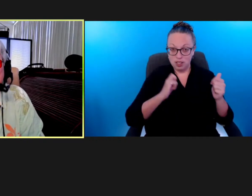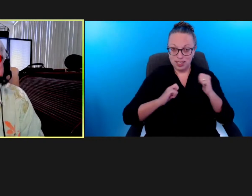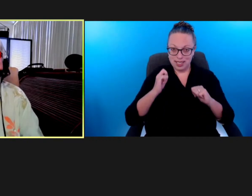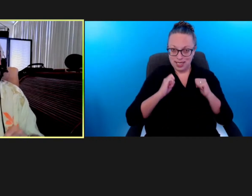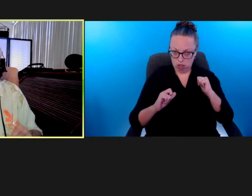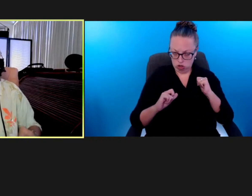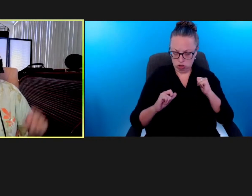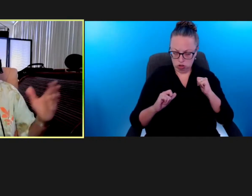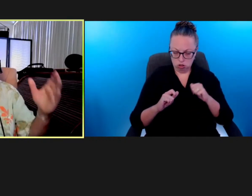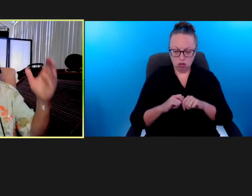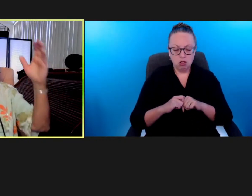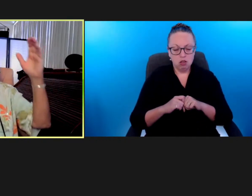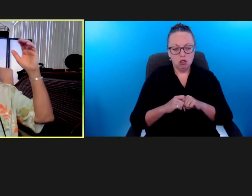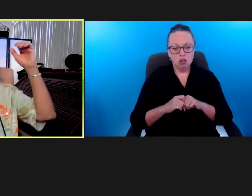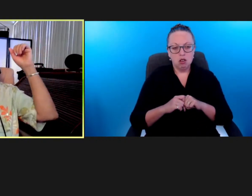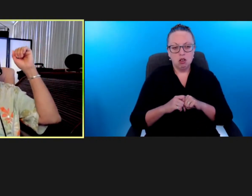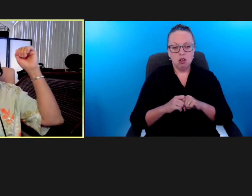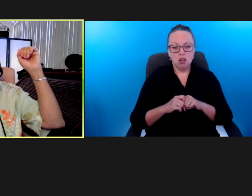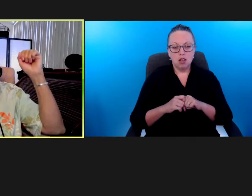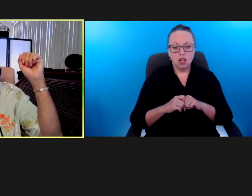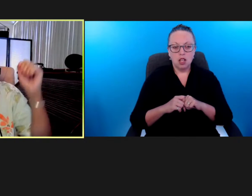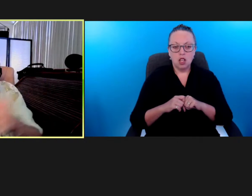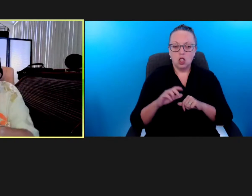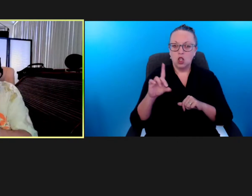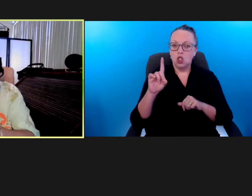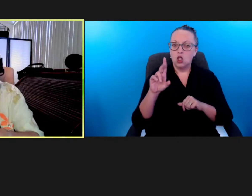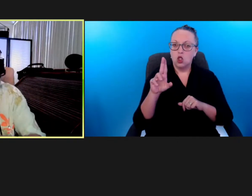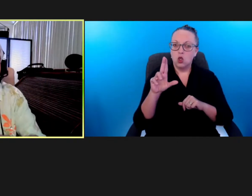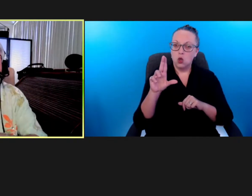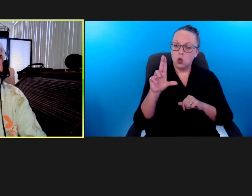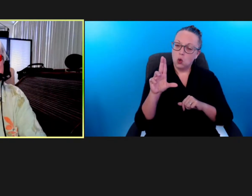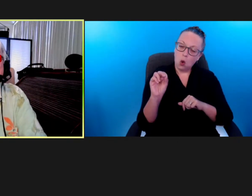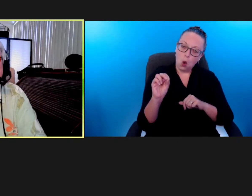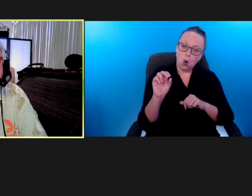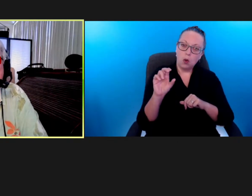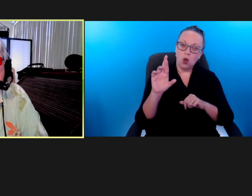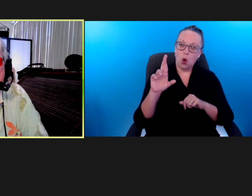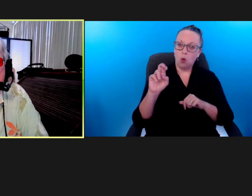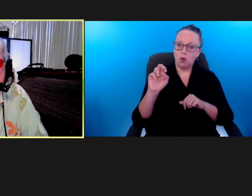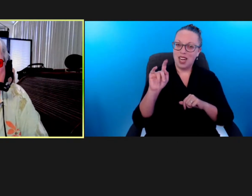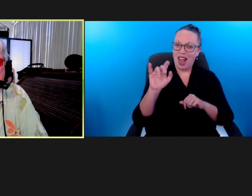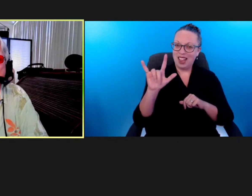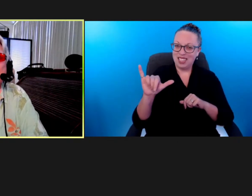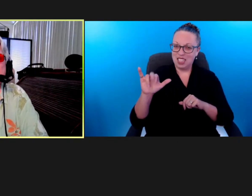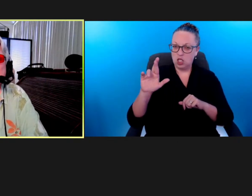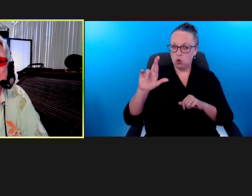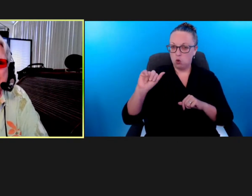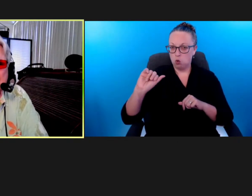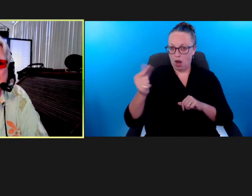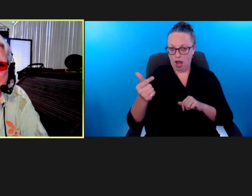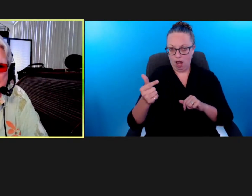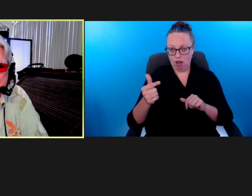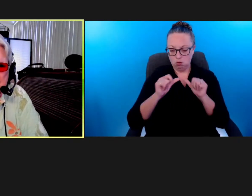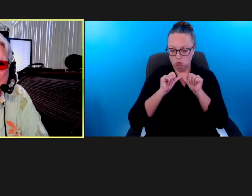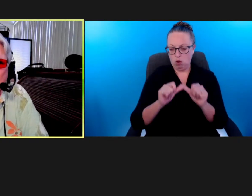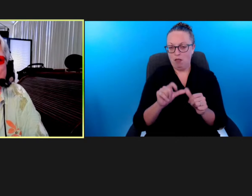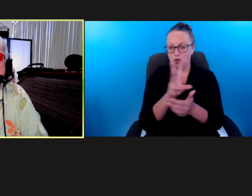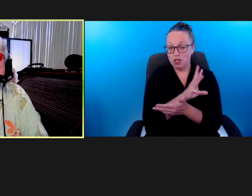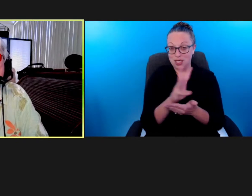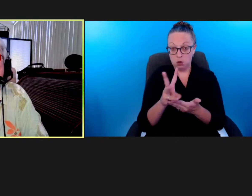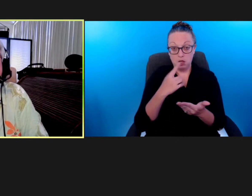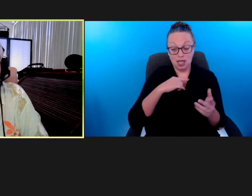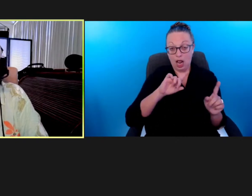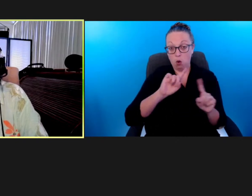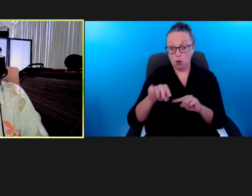Square, Doing the Reality Rag ran for 6 weeks and over other community theaters, and I attended 3 shows.